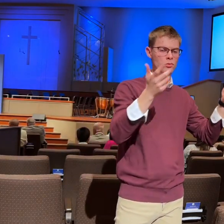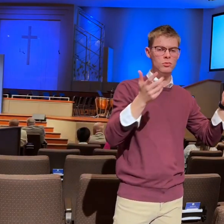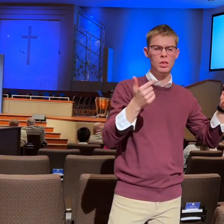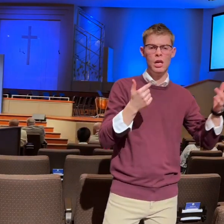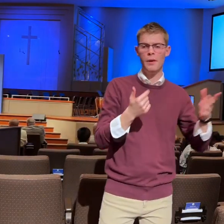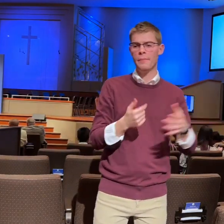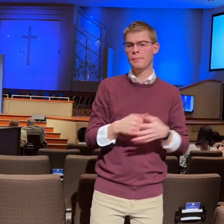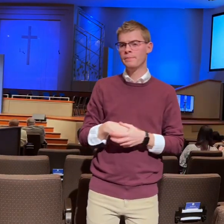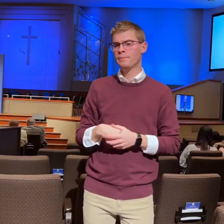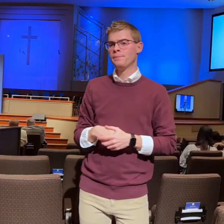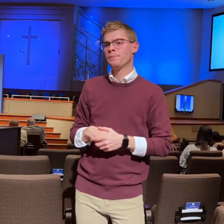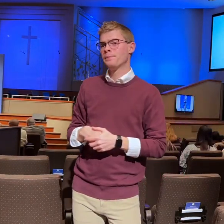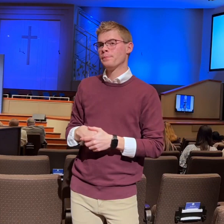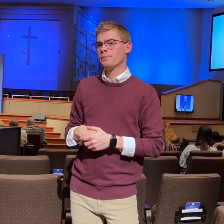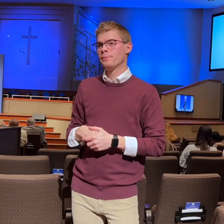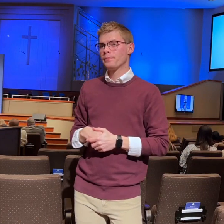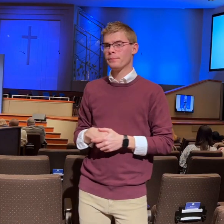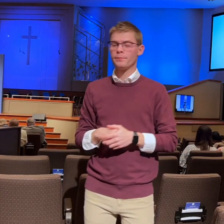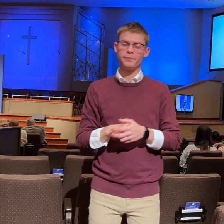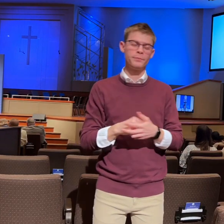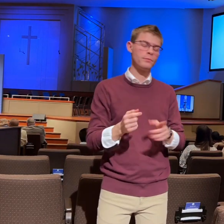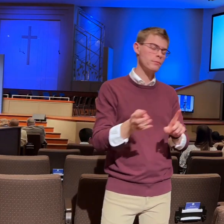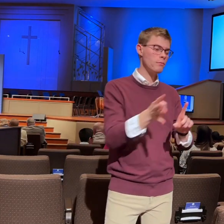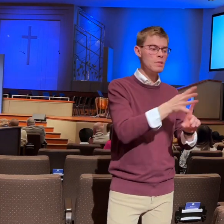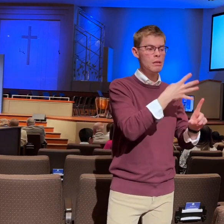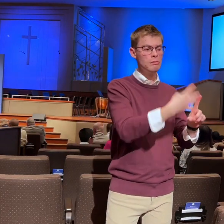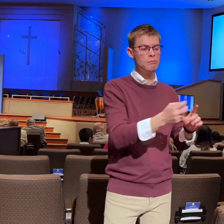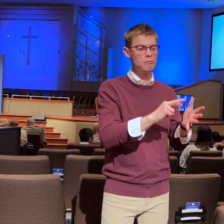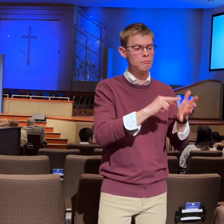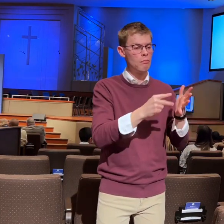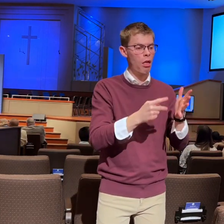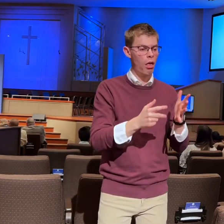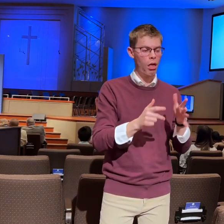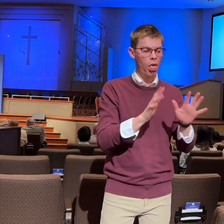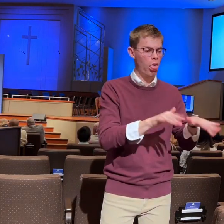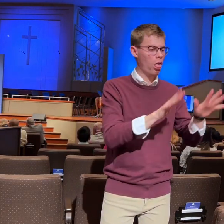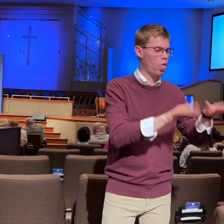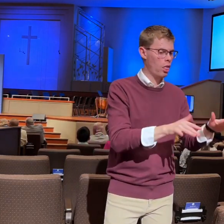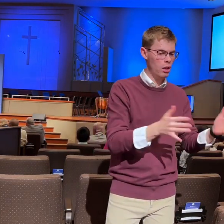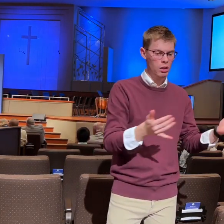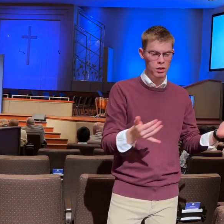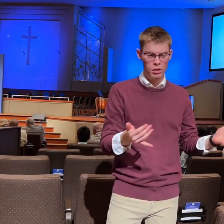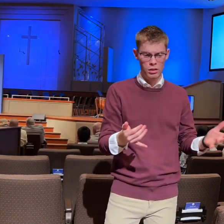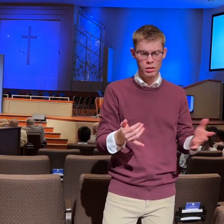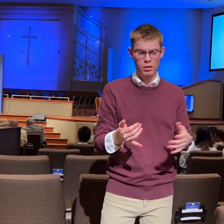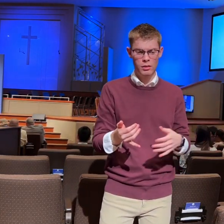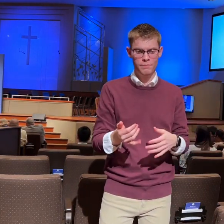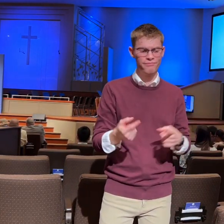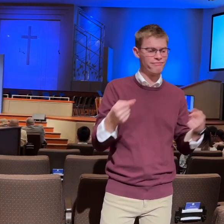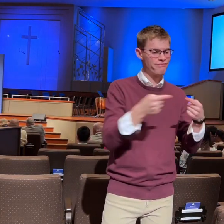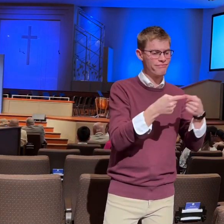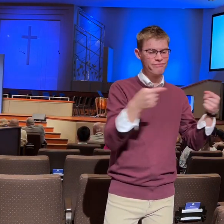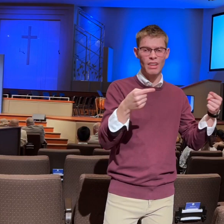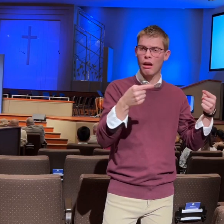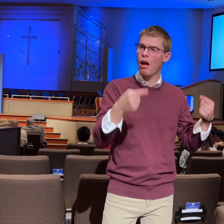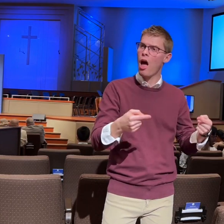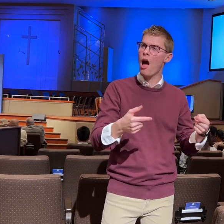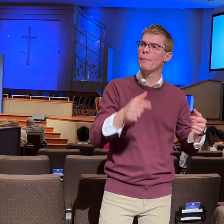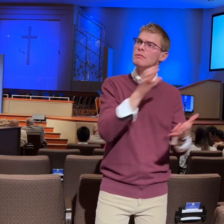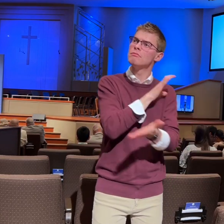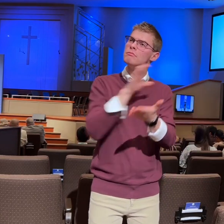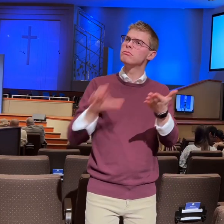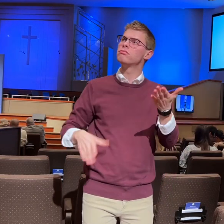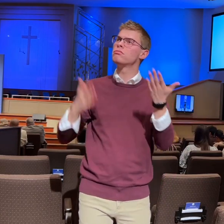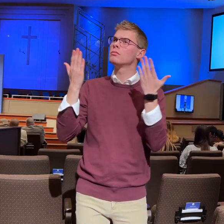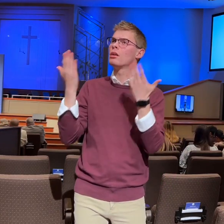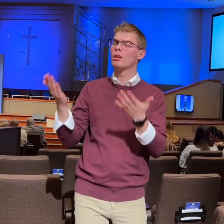misleading, leading into error, corrupt, deceiver. Doctrines of devils means against Christ. Both of these descriptions